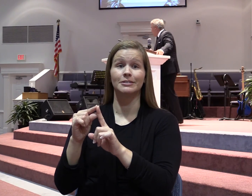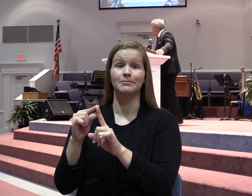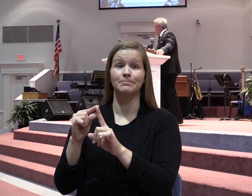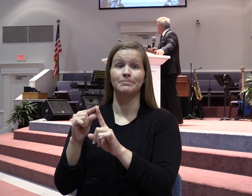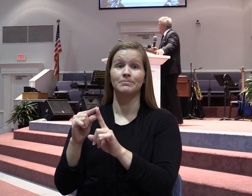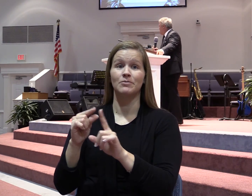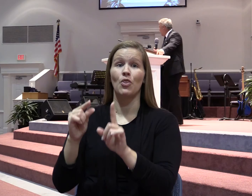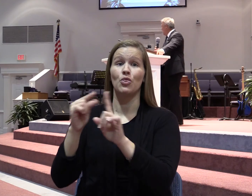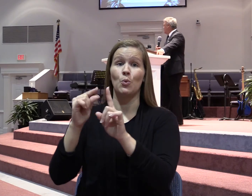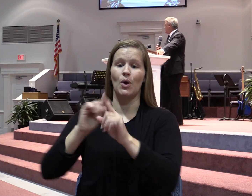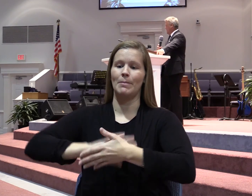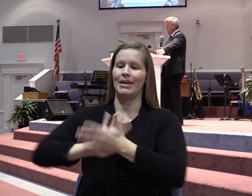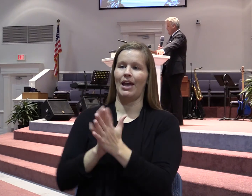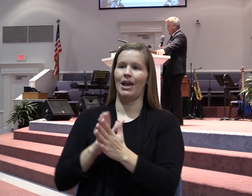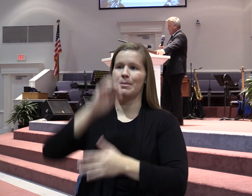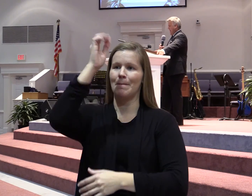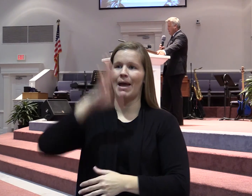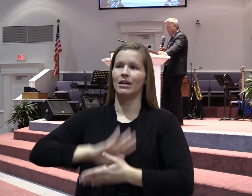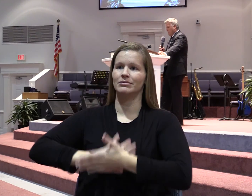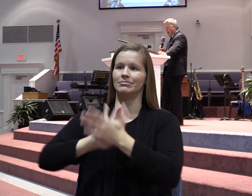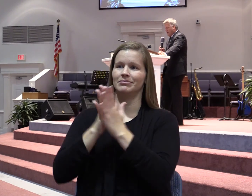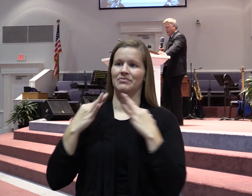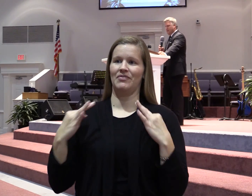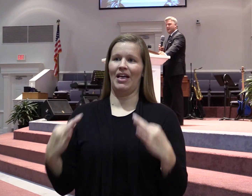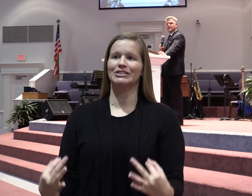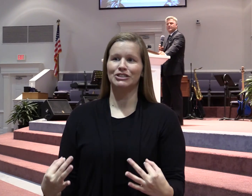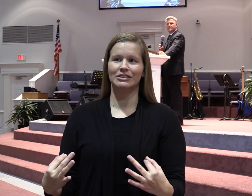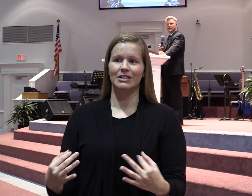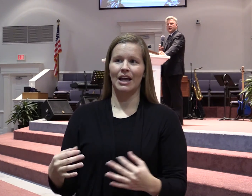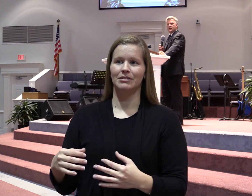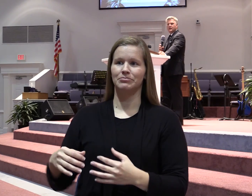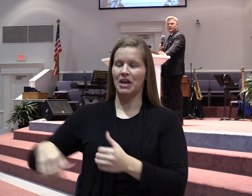And the Word became flesh and dwelt among them.